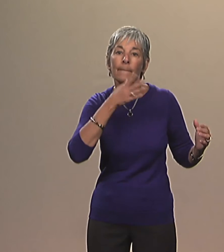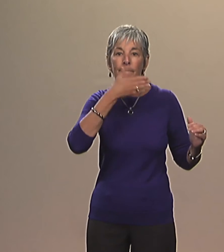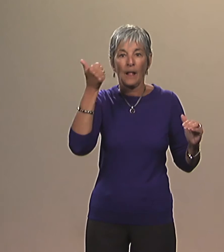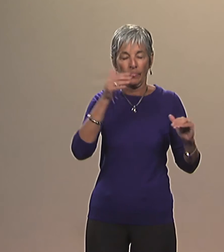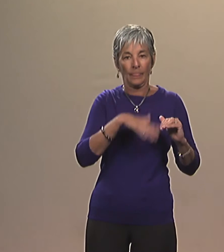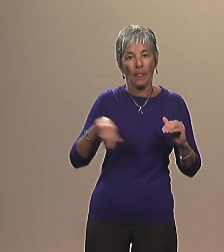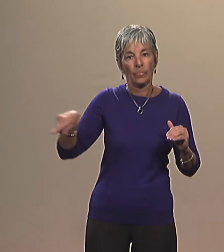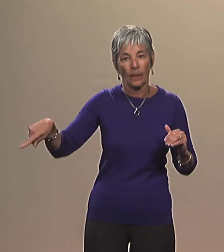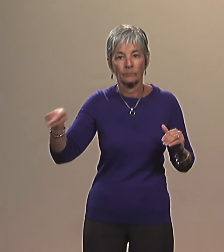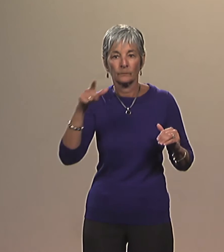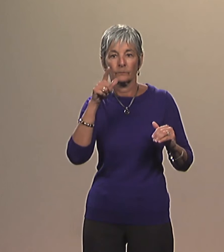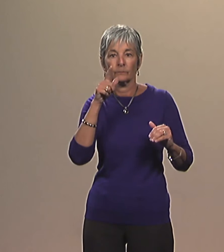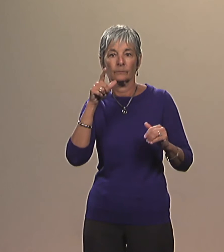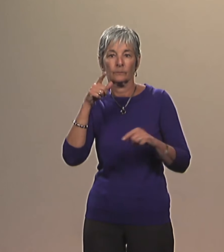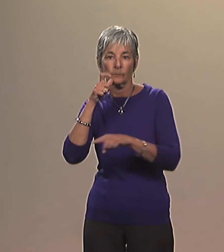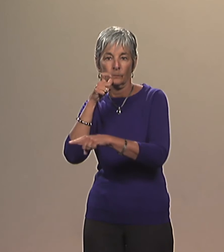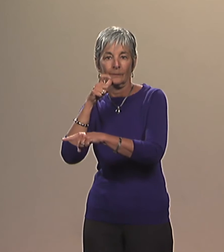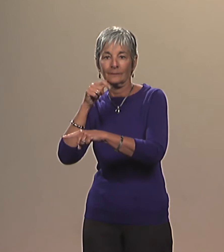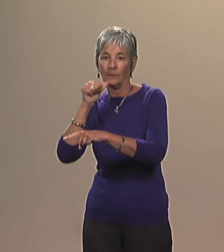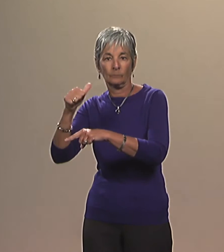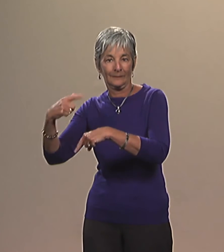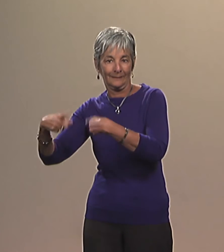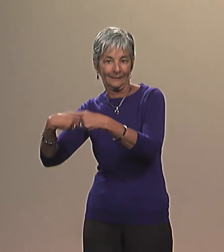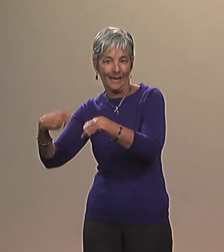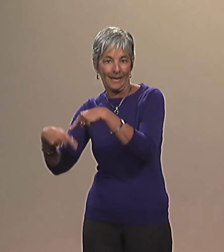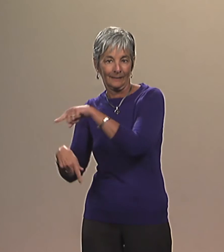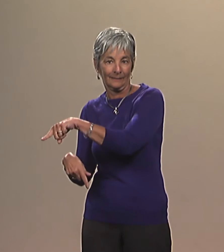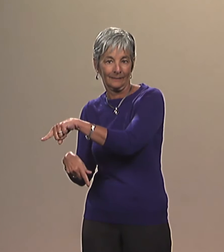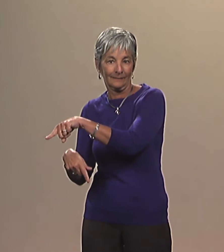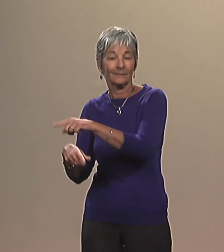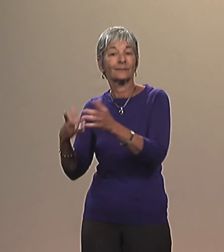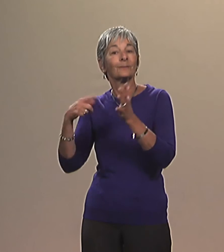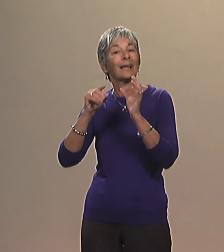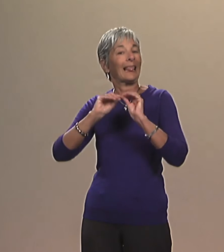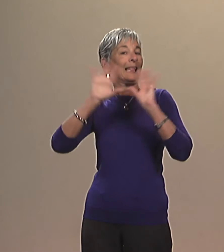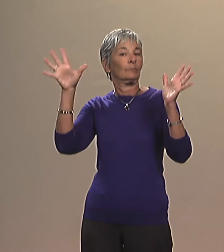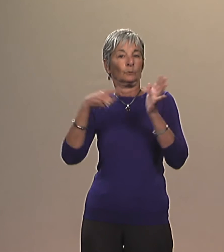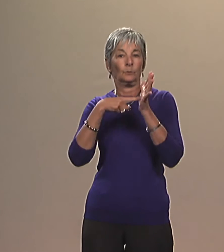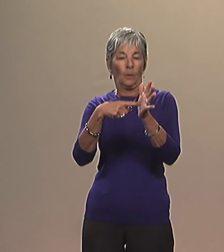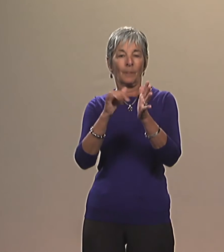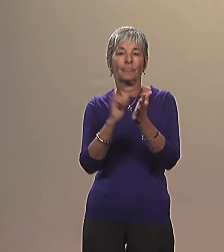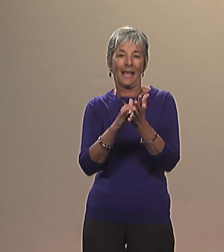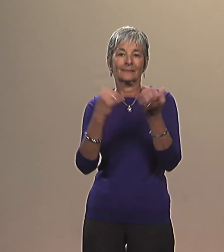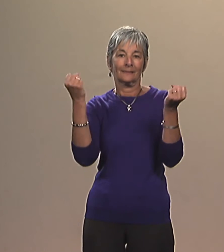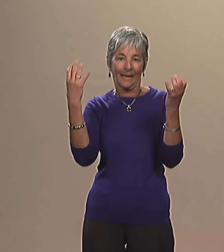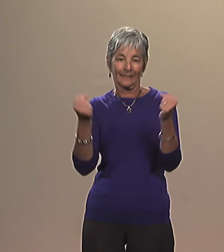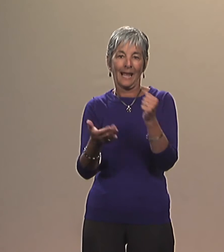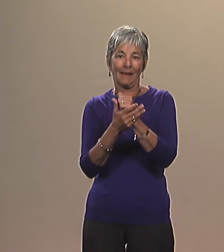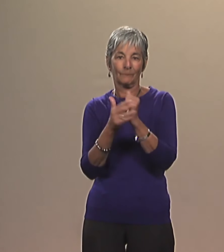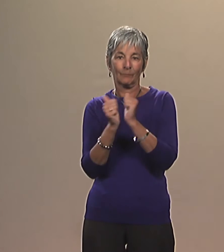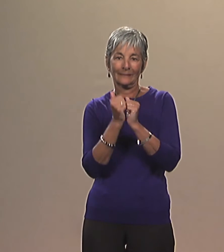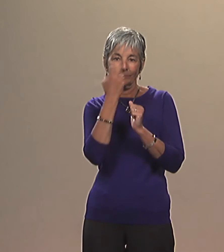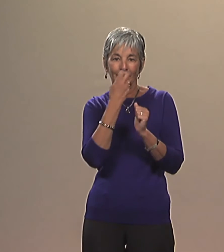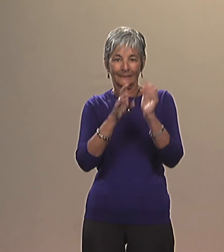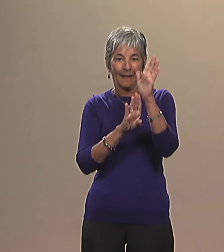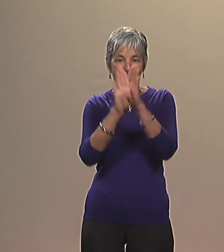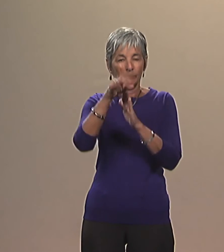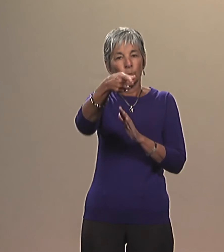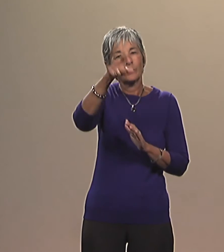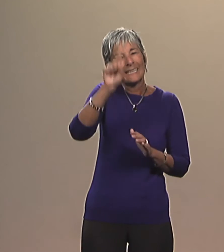Those children spoke better than the children whose parents did not sign. This clearly showed that signing is helpful for speech development. It's